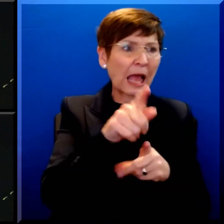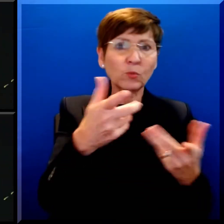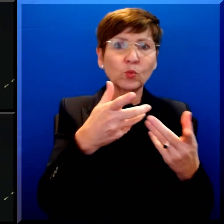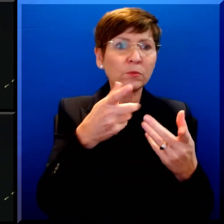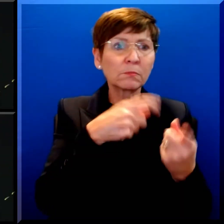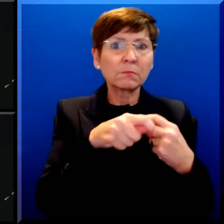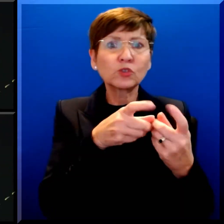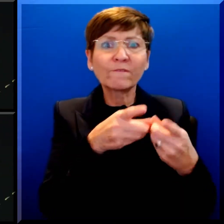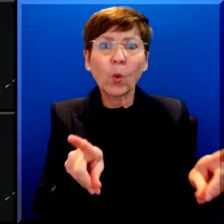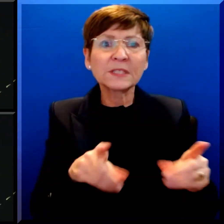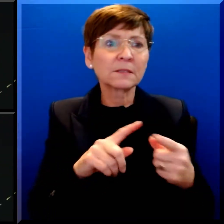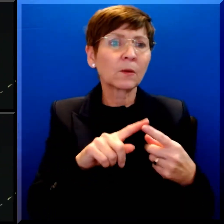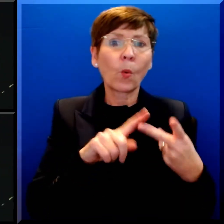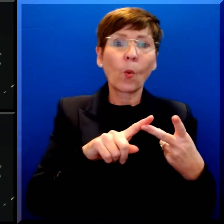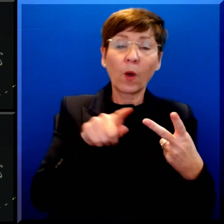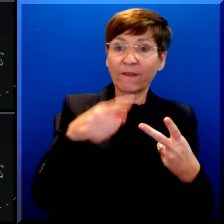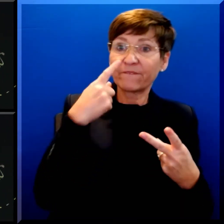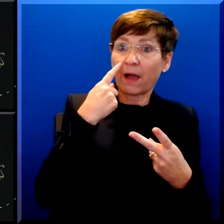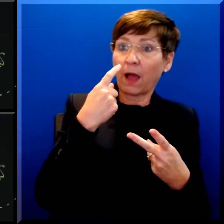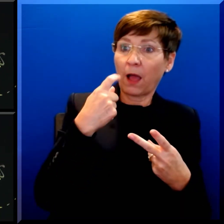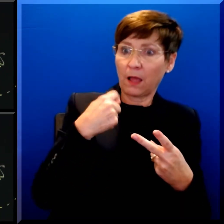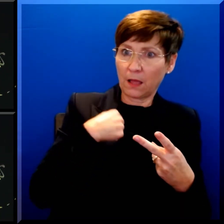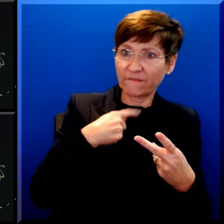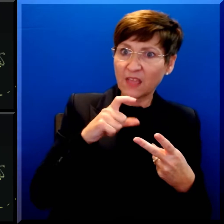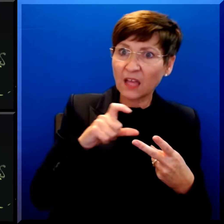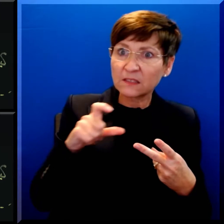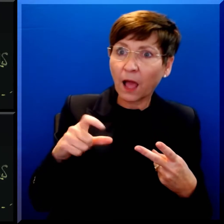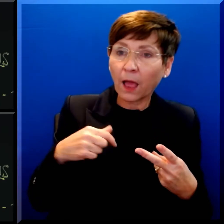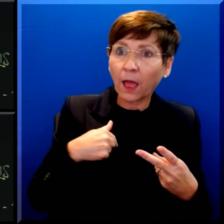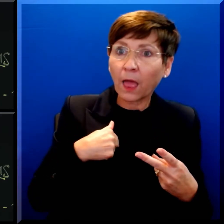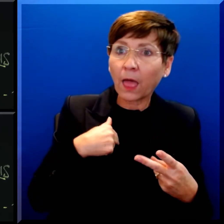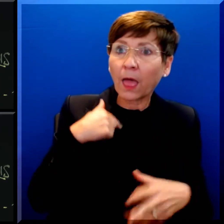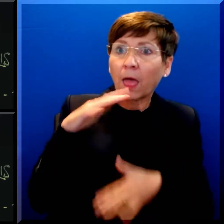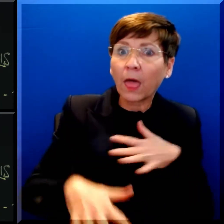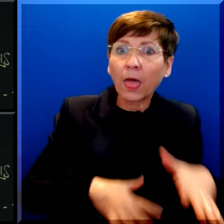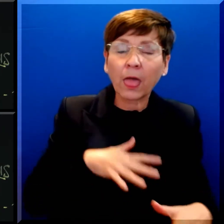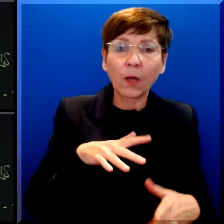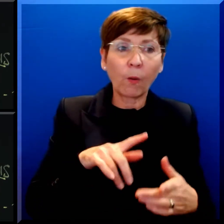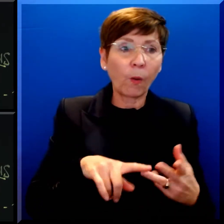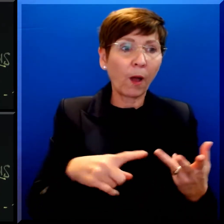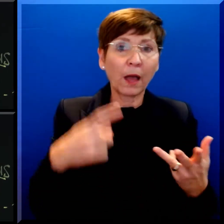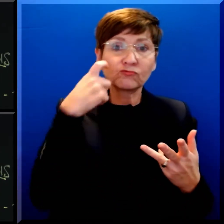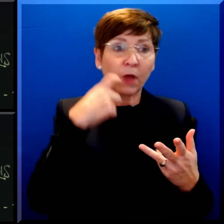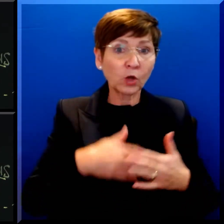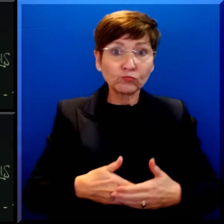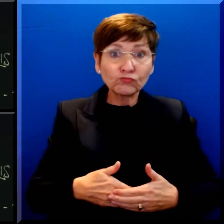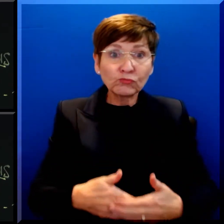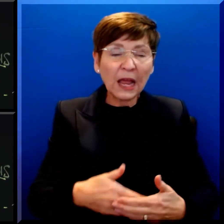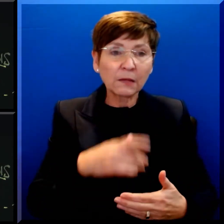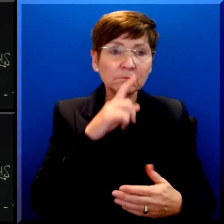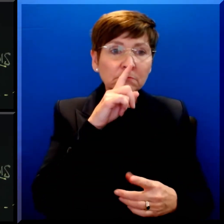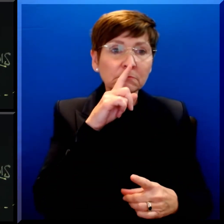through a cancer diagnosis or a shattered dream. Maybe it's an inability to get pregnant or adopt. Maybe you have a